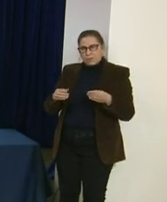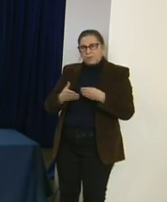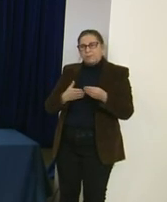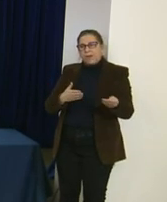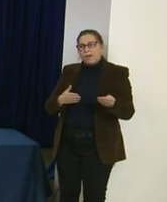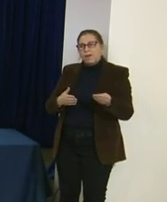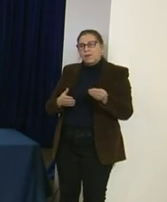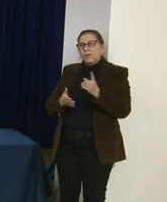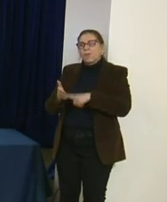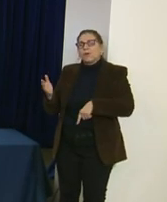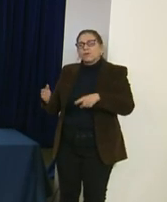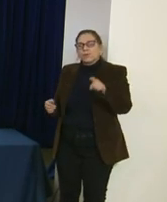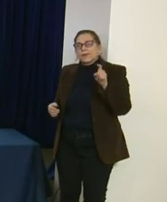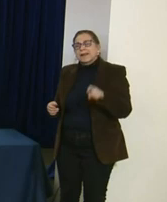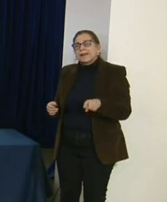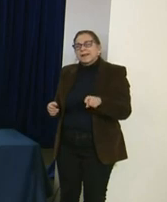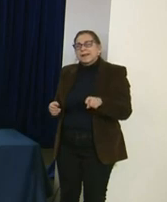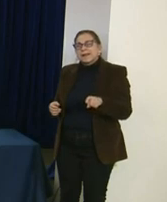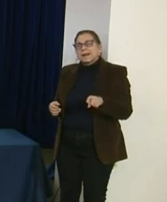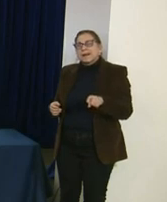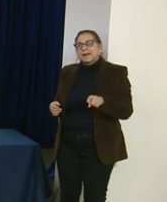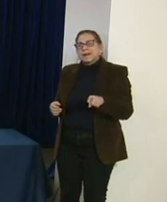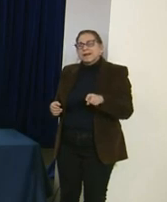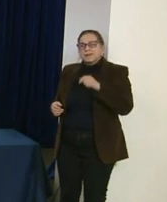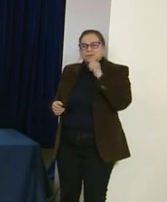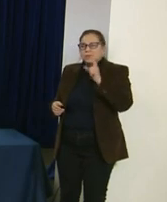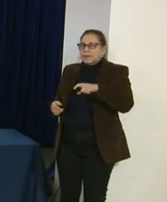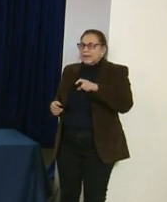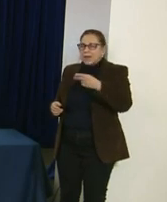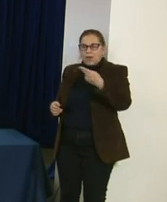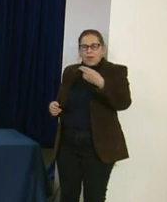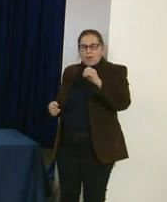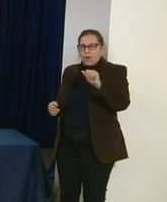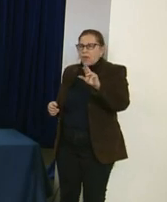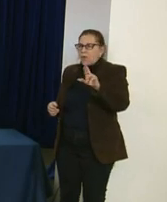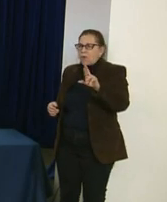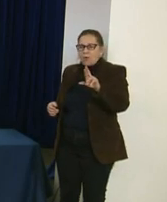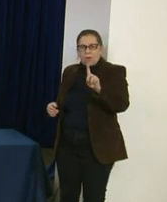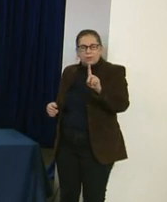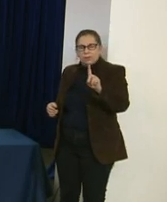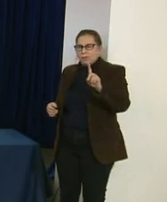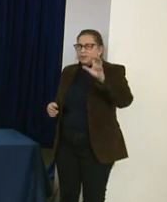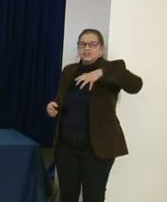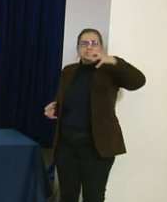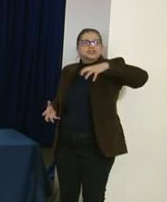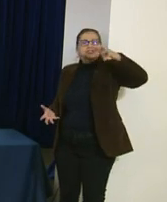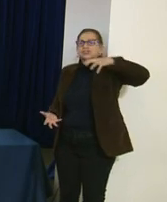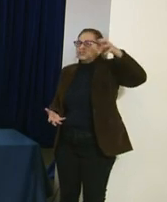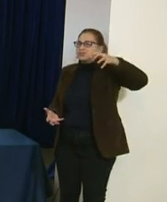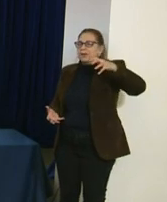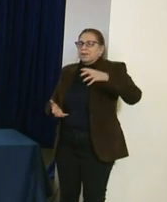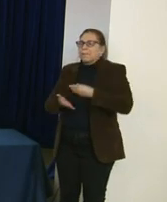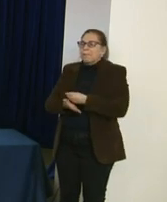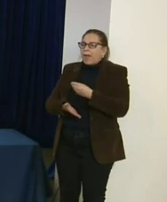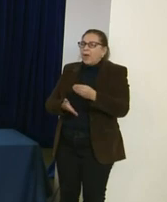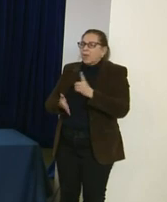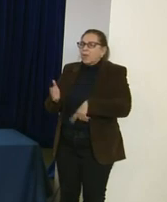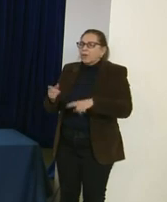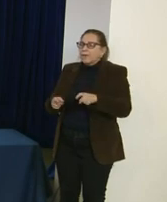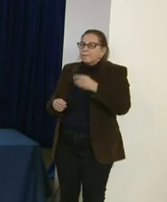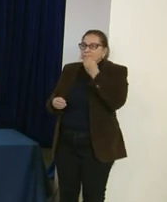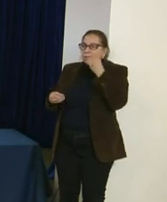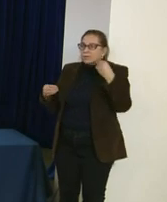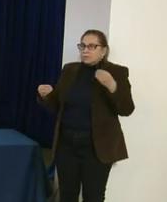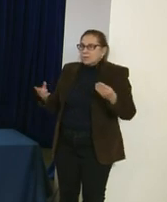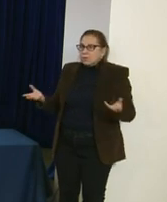do not need to hoard. What's happening is that the grocery stores are selling out much quicker